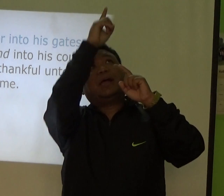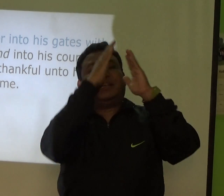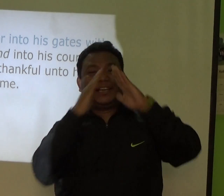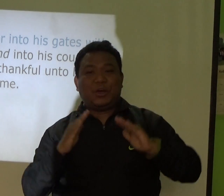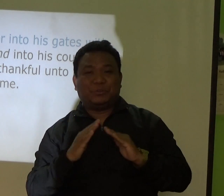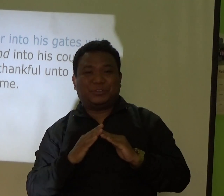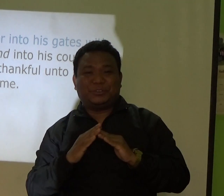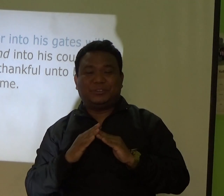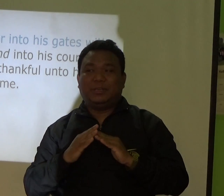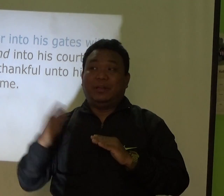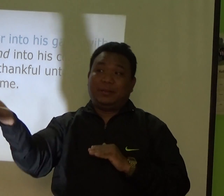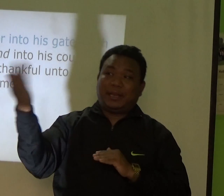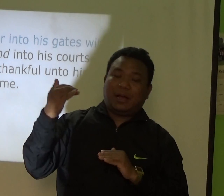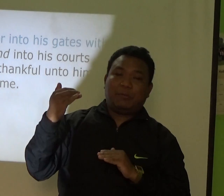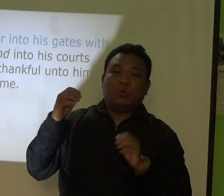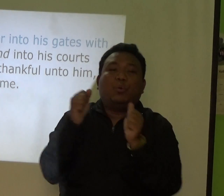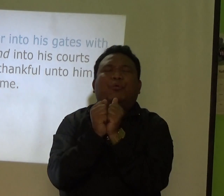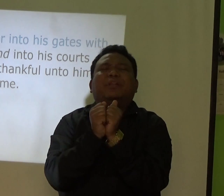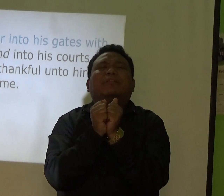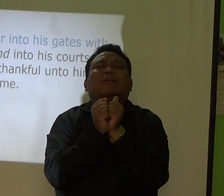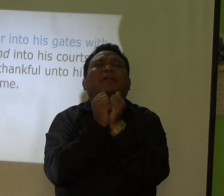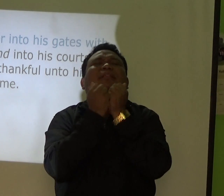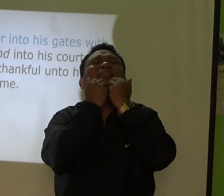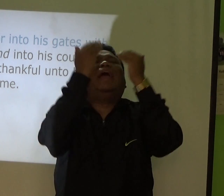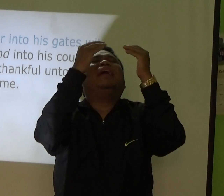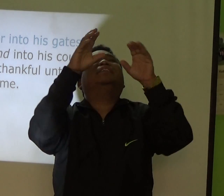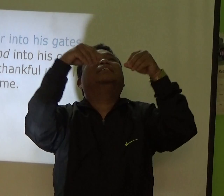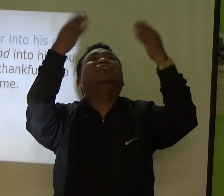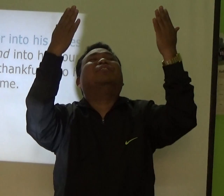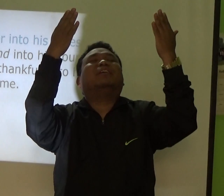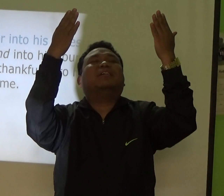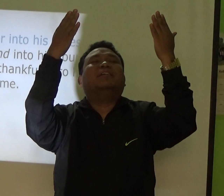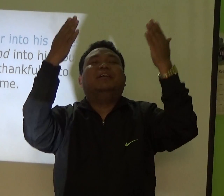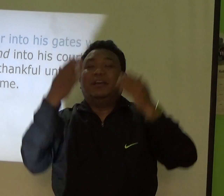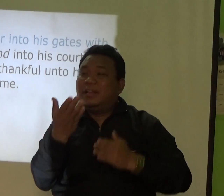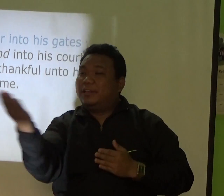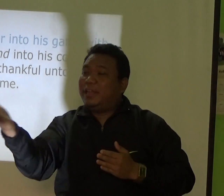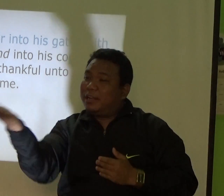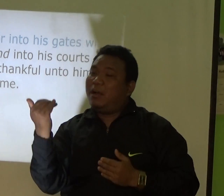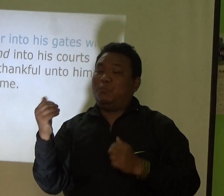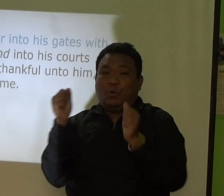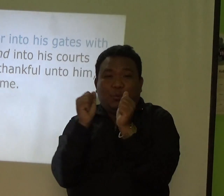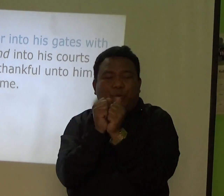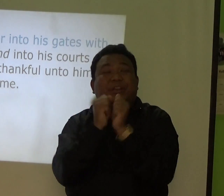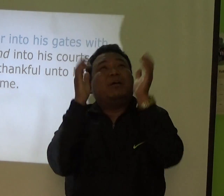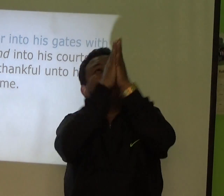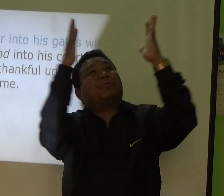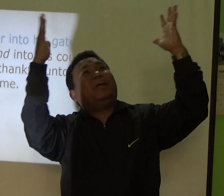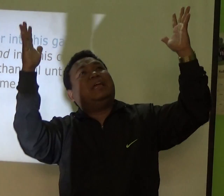God's house? They come with thanksgiving. They come with